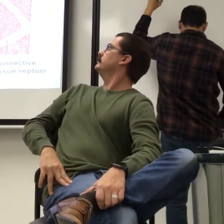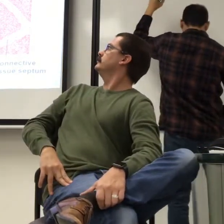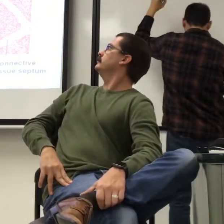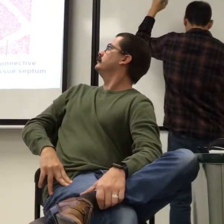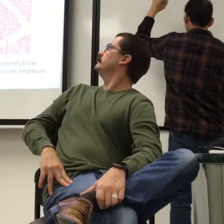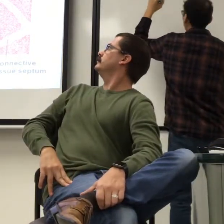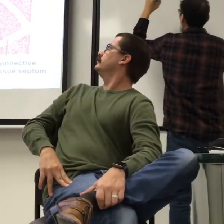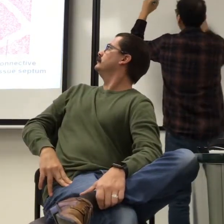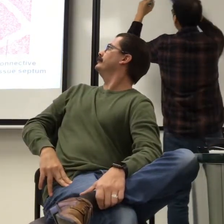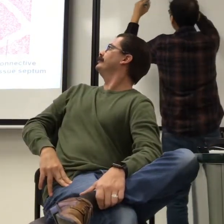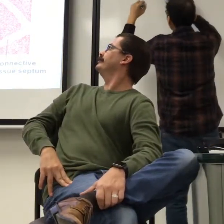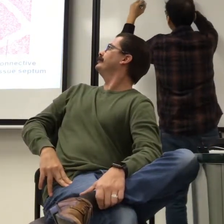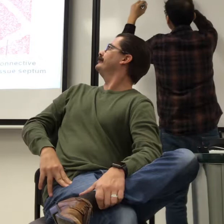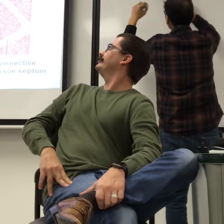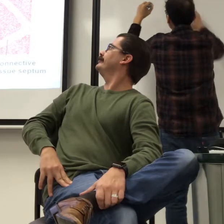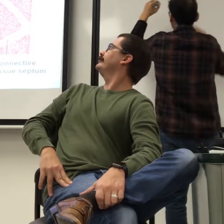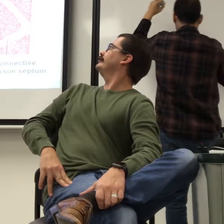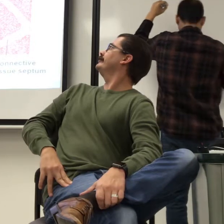Liver lobule.